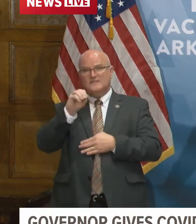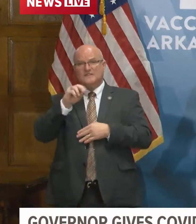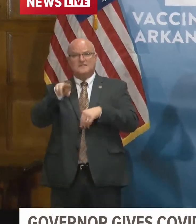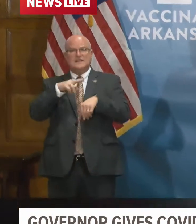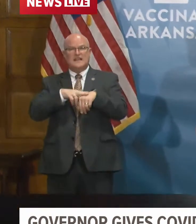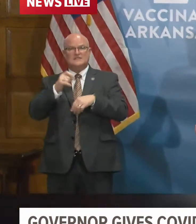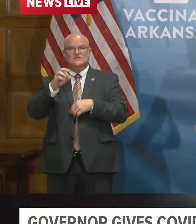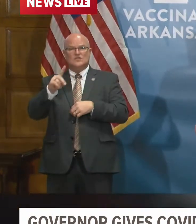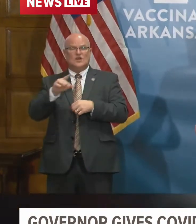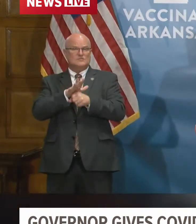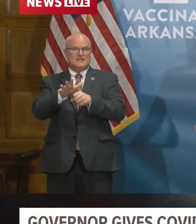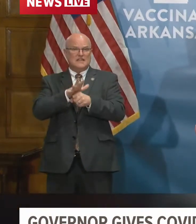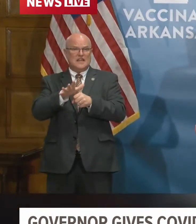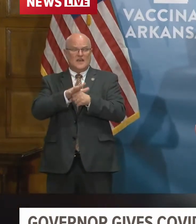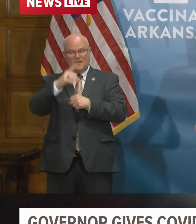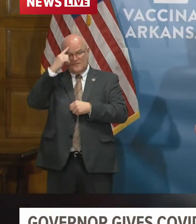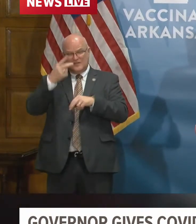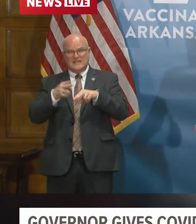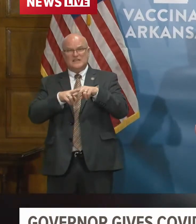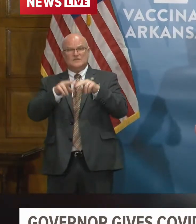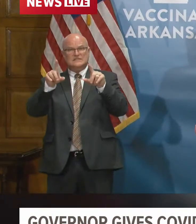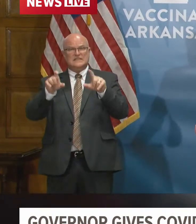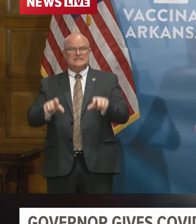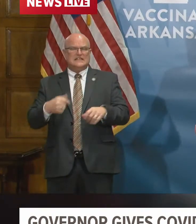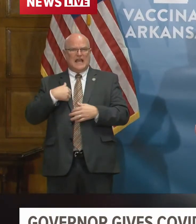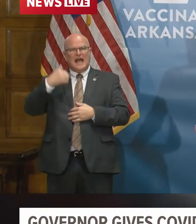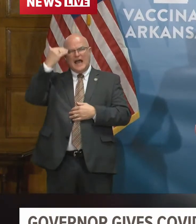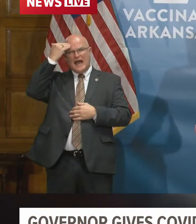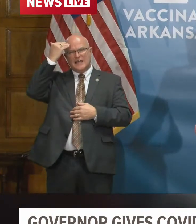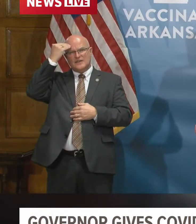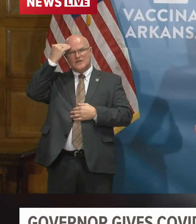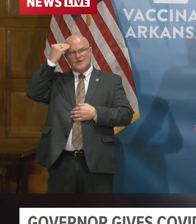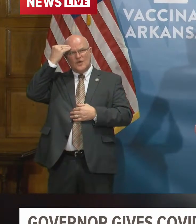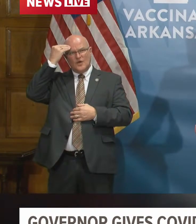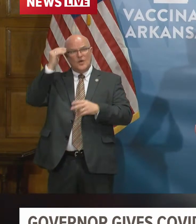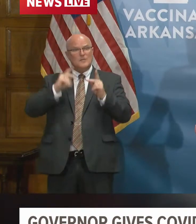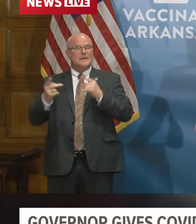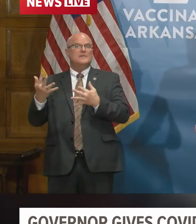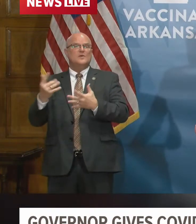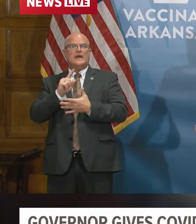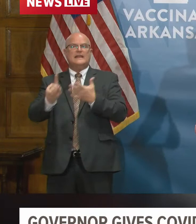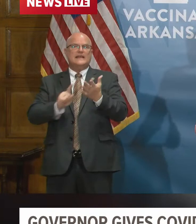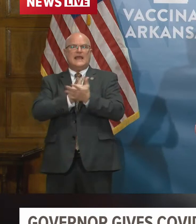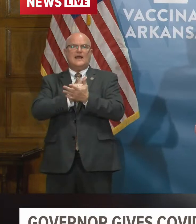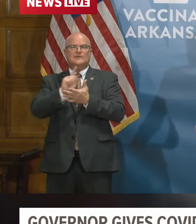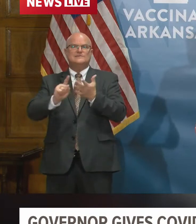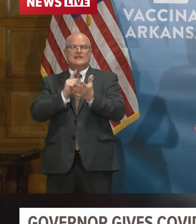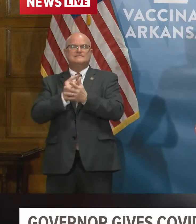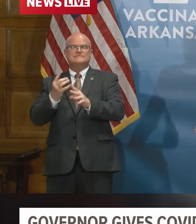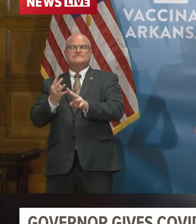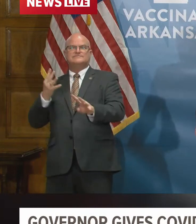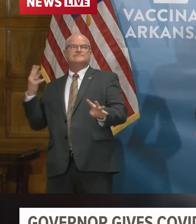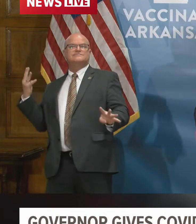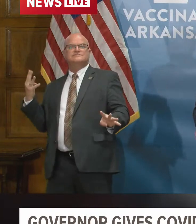for UAMS is going to be enough for increased testing? I mean, I know, people are waiting in hours-long lines. I know personally there's a delay in